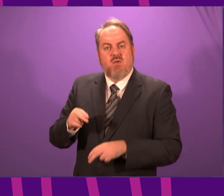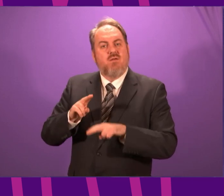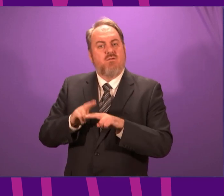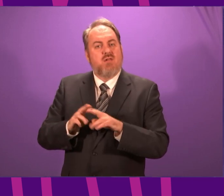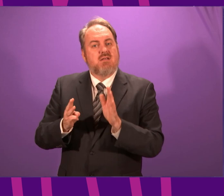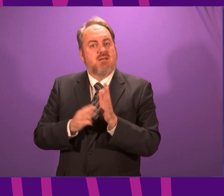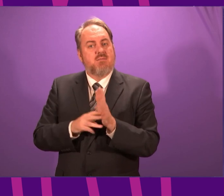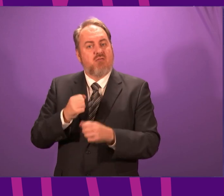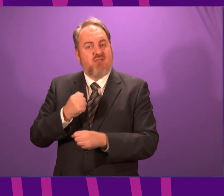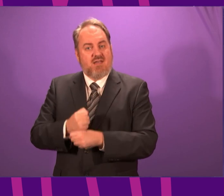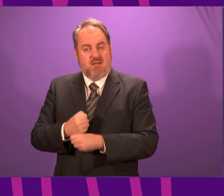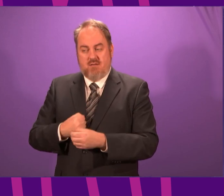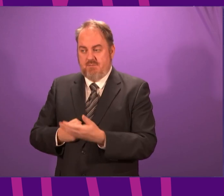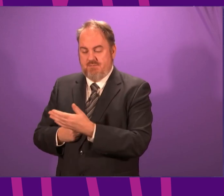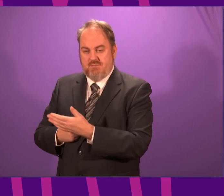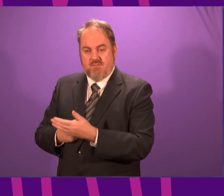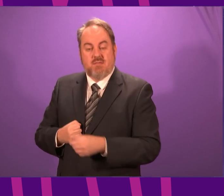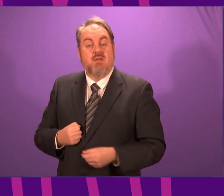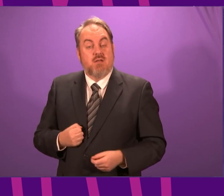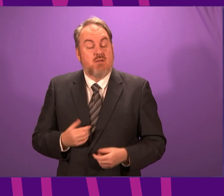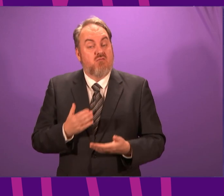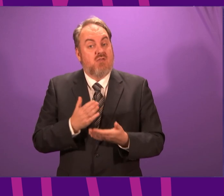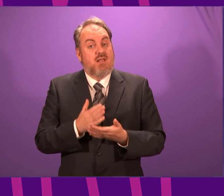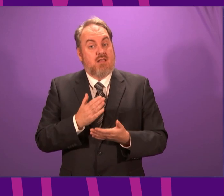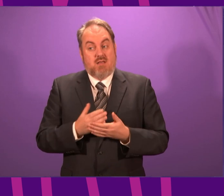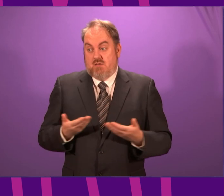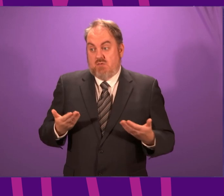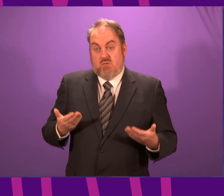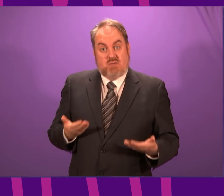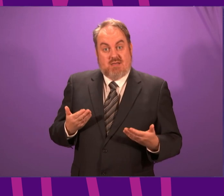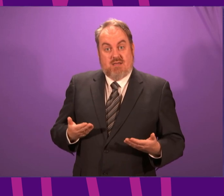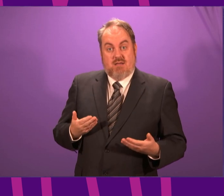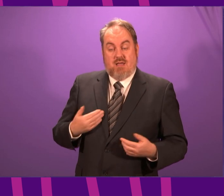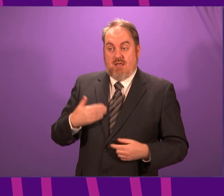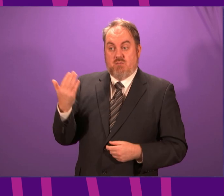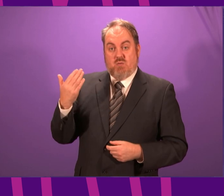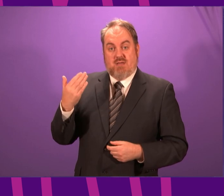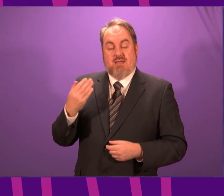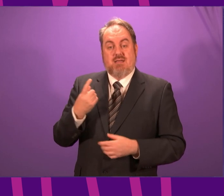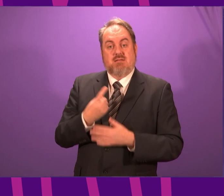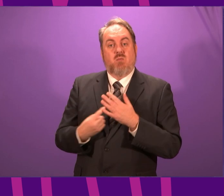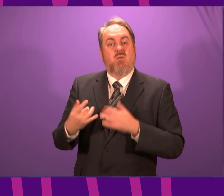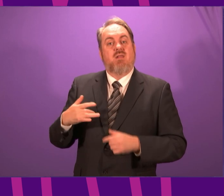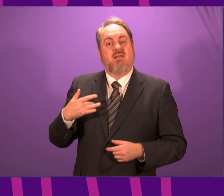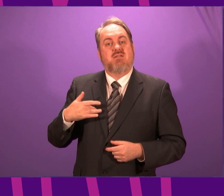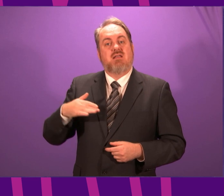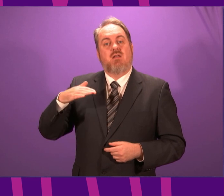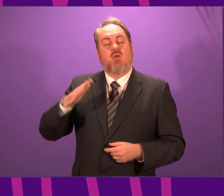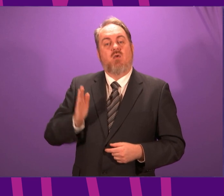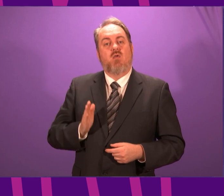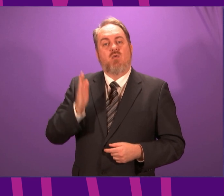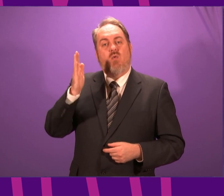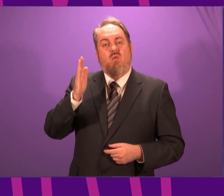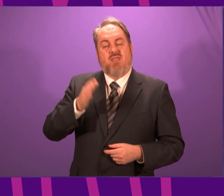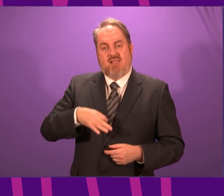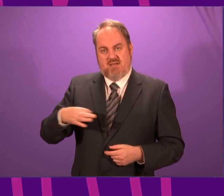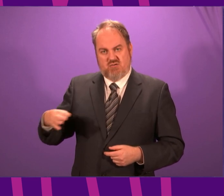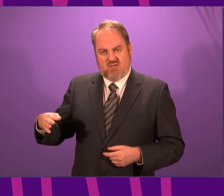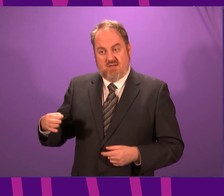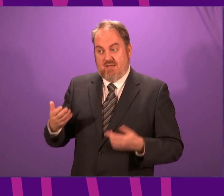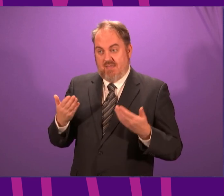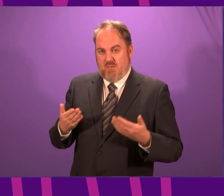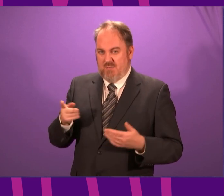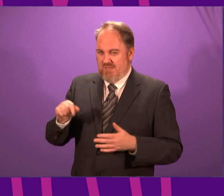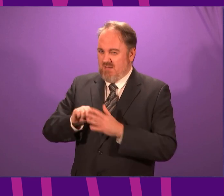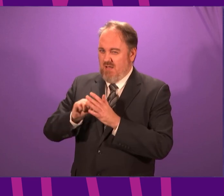Wells. Thank you, Presiding Officer. I'm speaking today as an MSP, but also as a resident of North Lanarkshire, which, as you all know, is currently one of